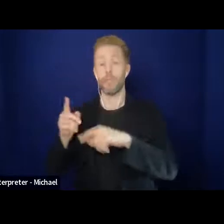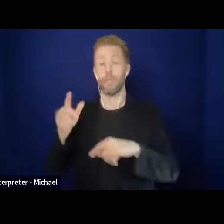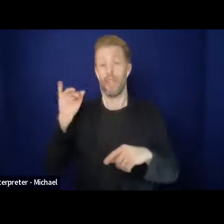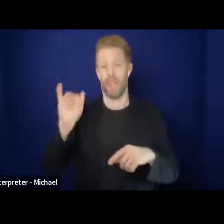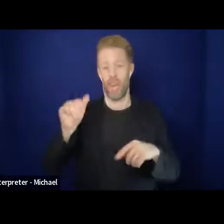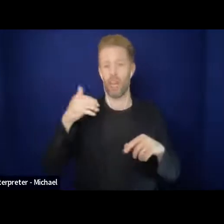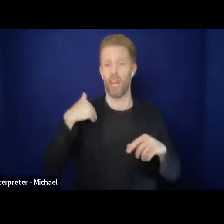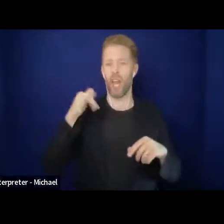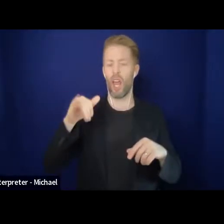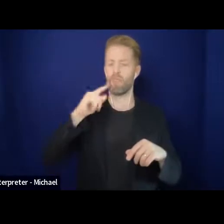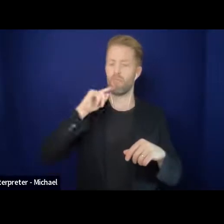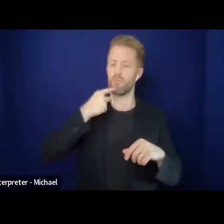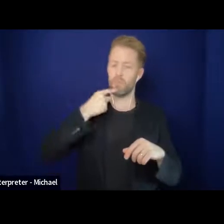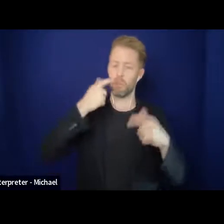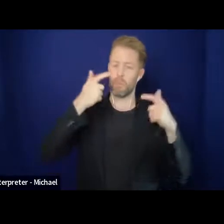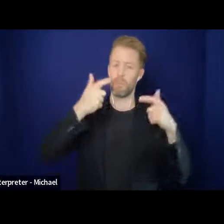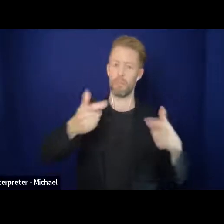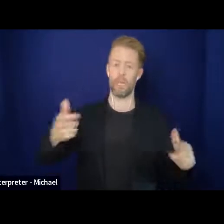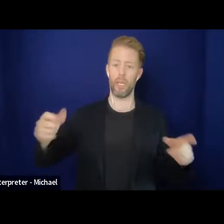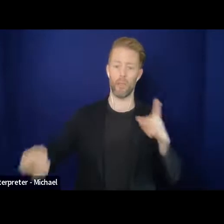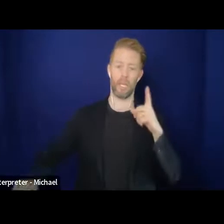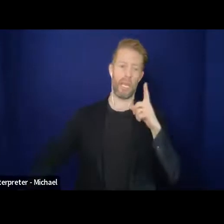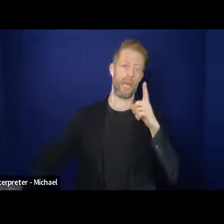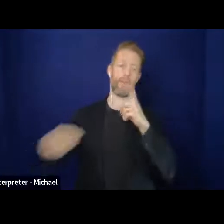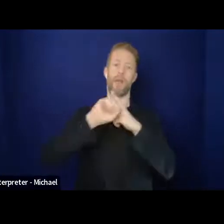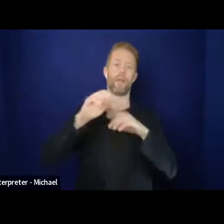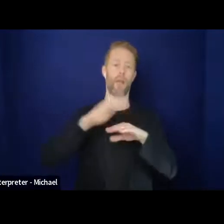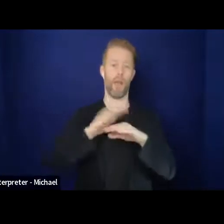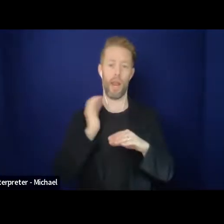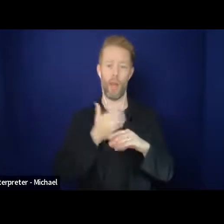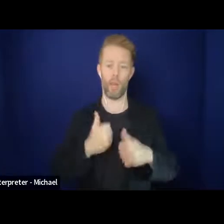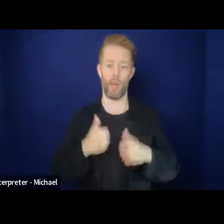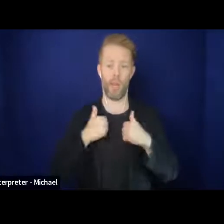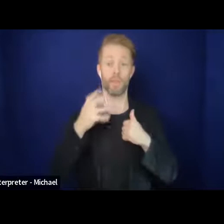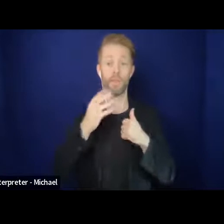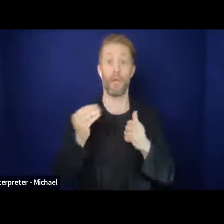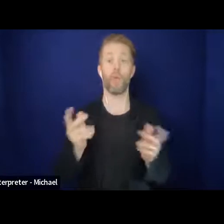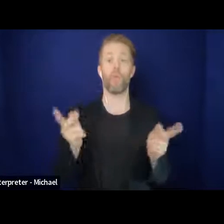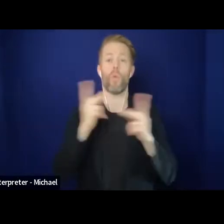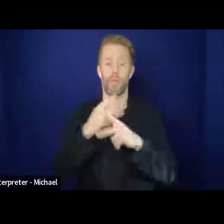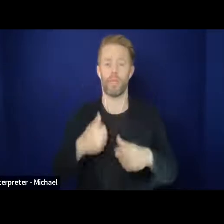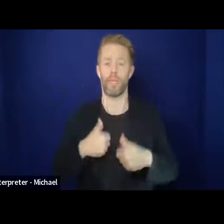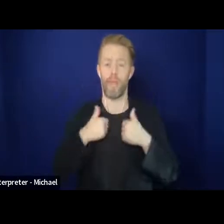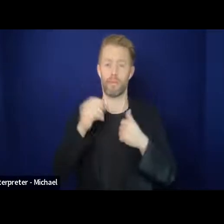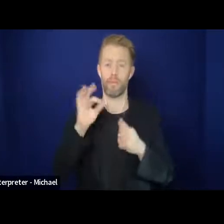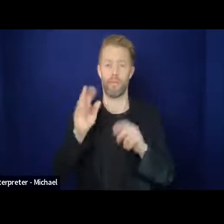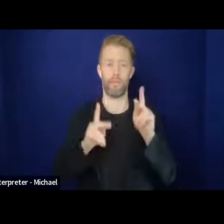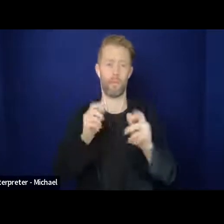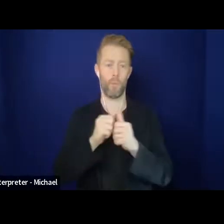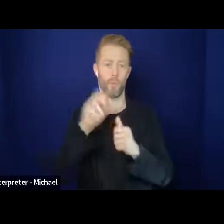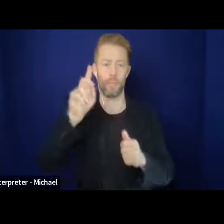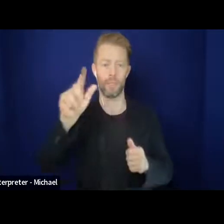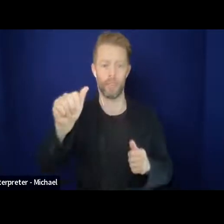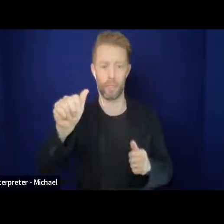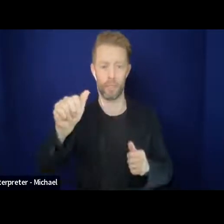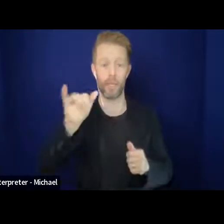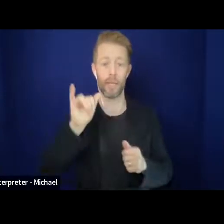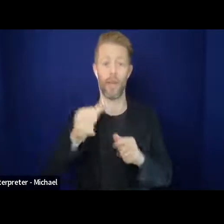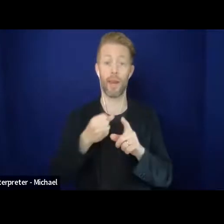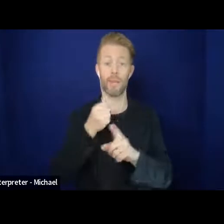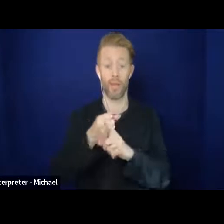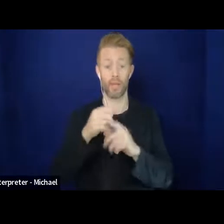far-reaching ramifications in all of our lives, and especially the lives of those of people with disability. It affects how